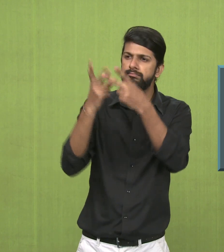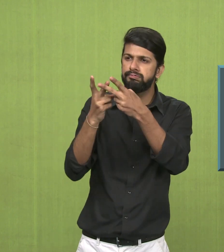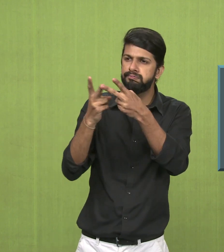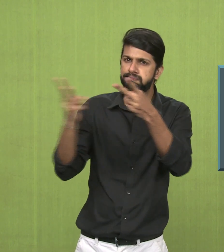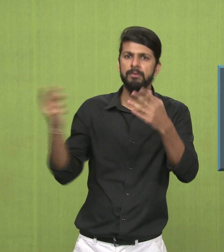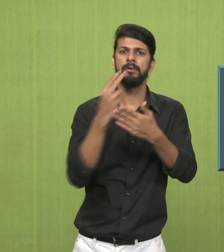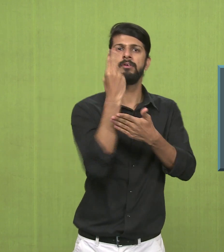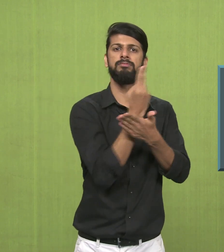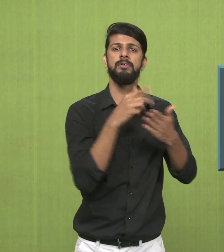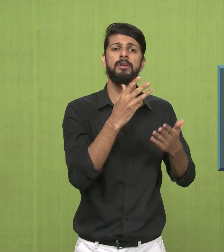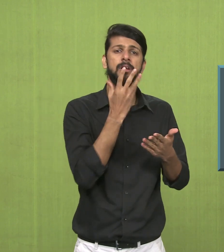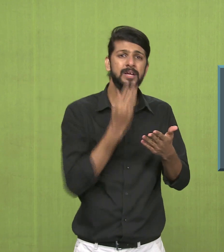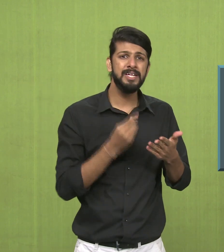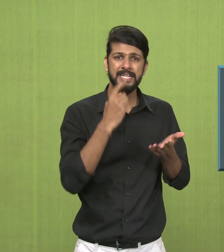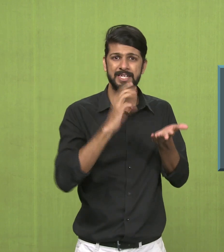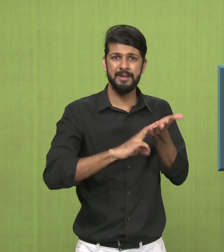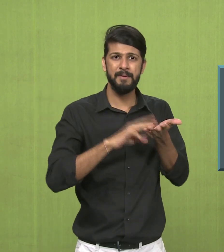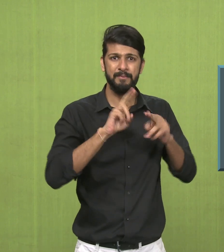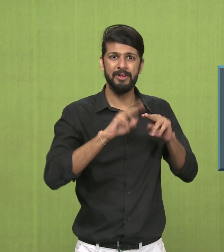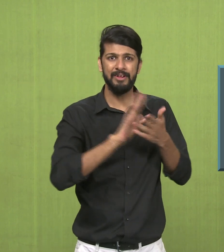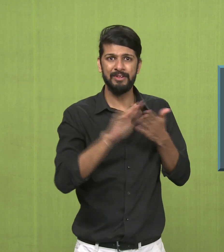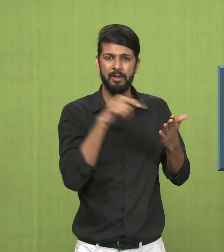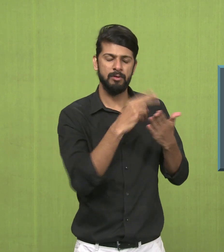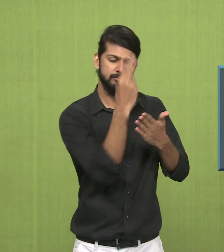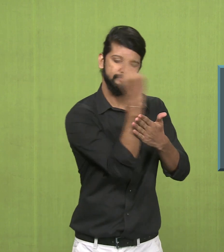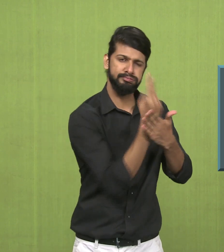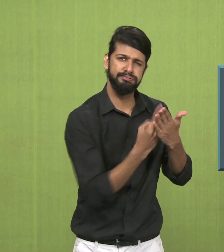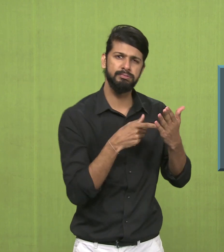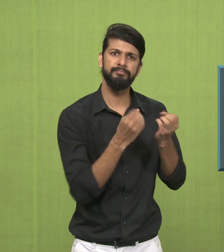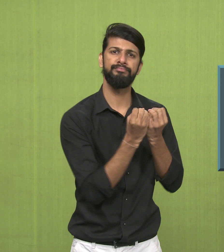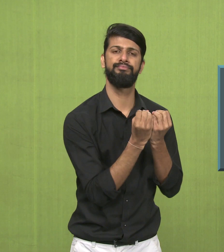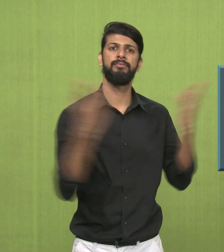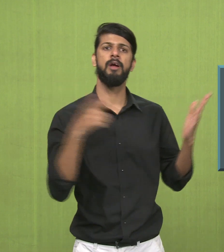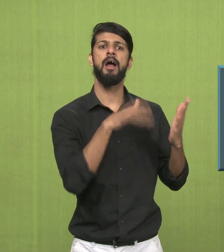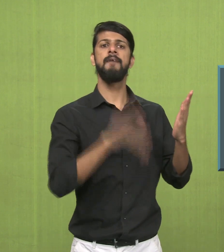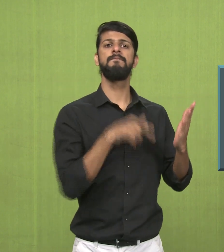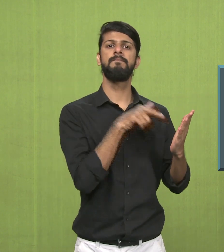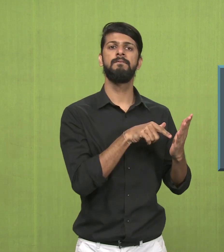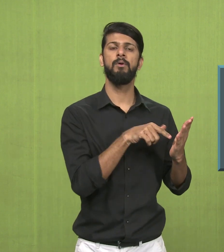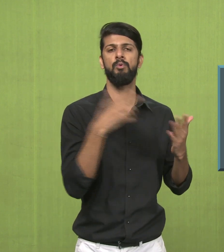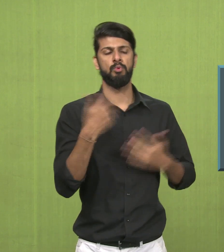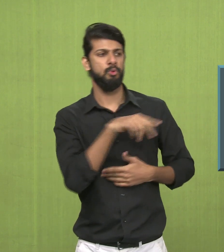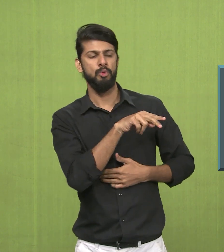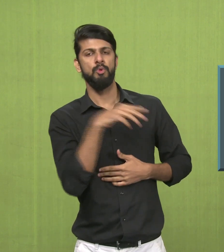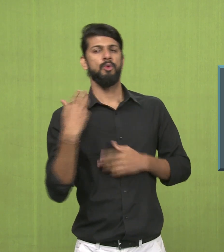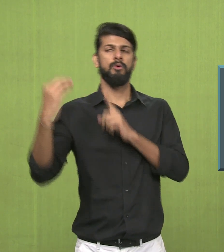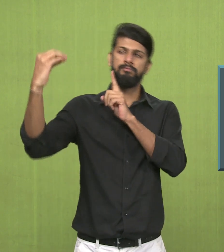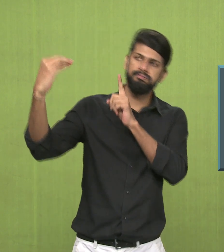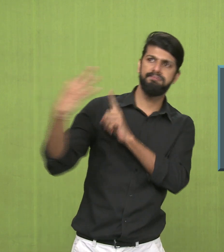He admired her and really looked upon her for the work she has done, and that is the reason he